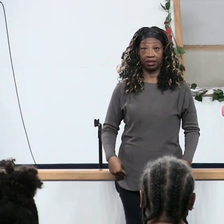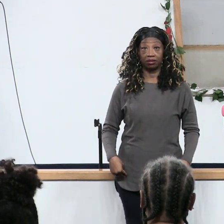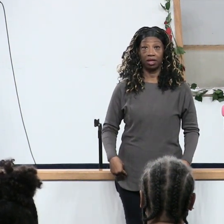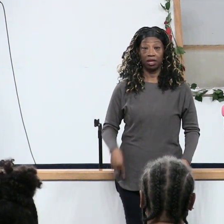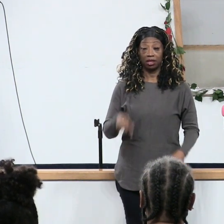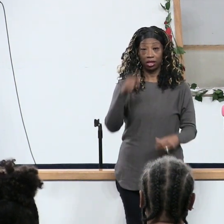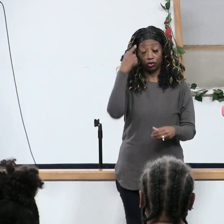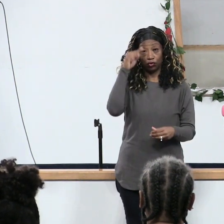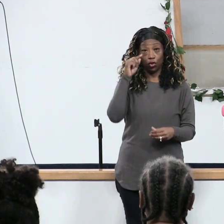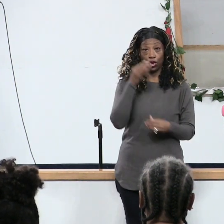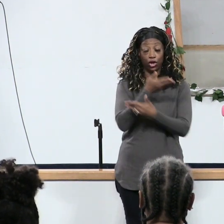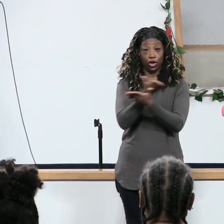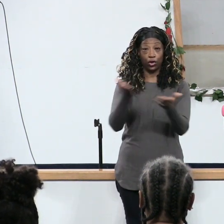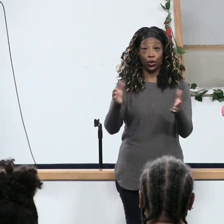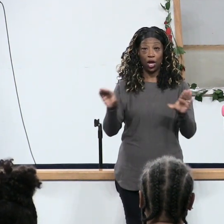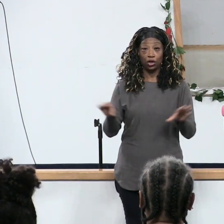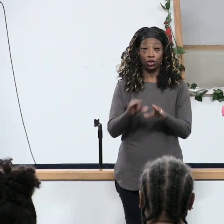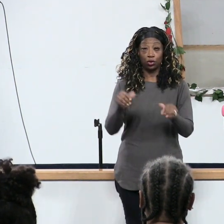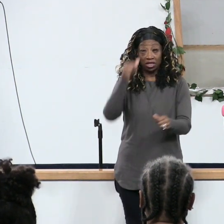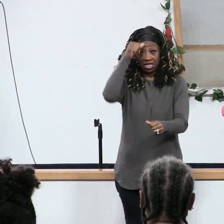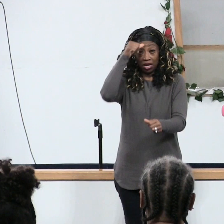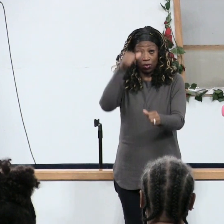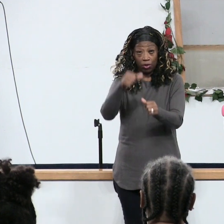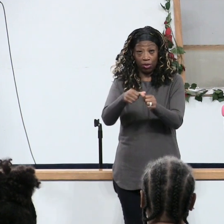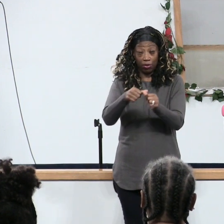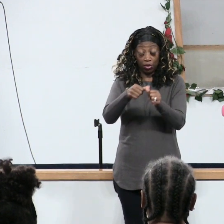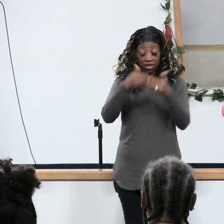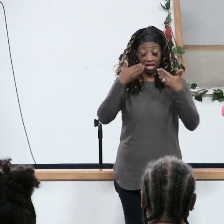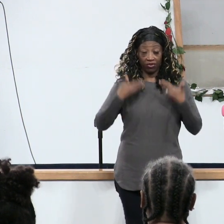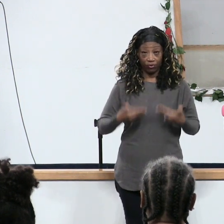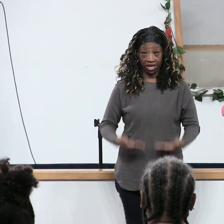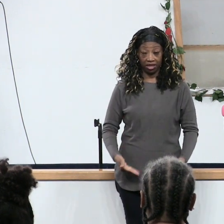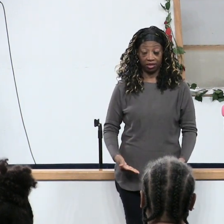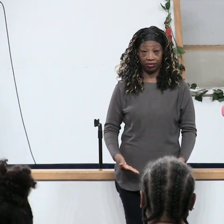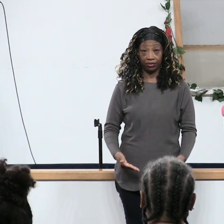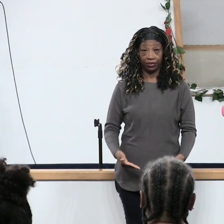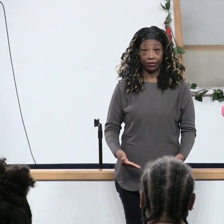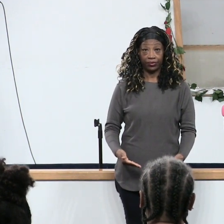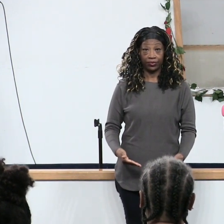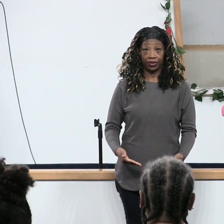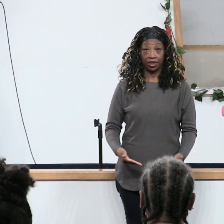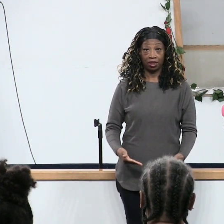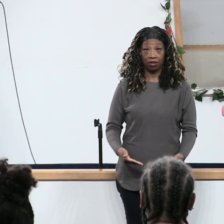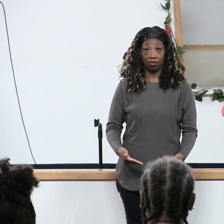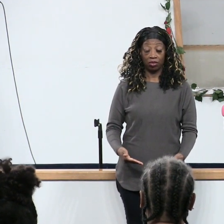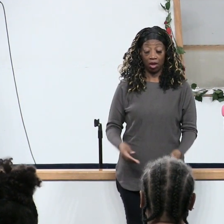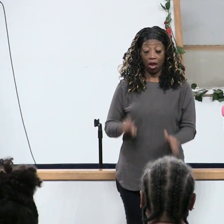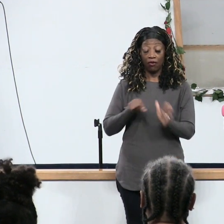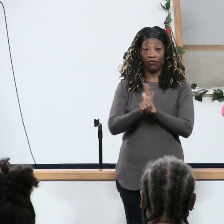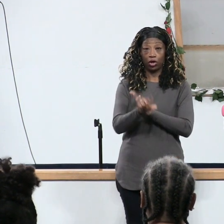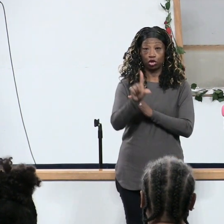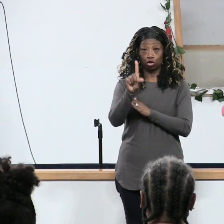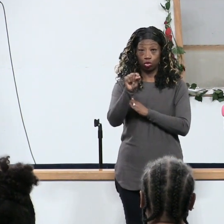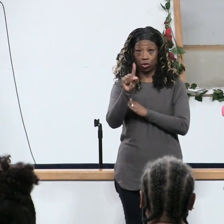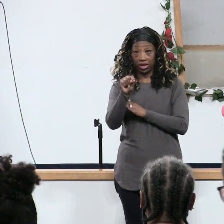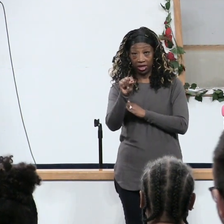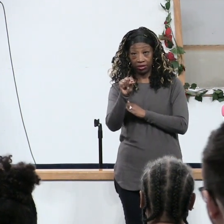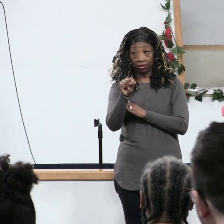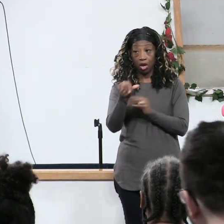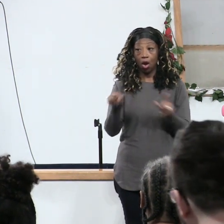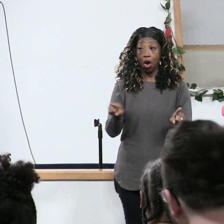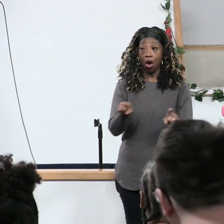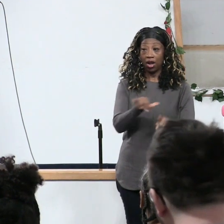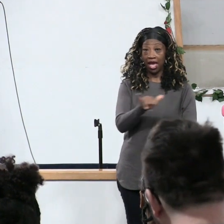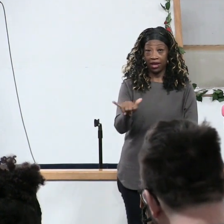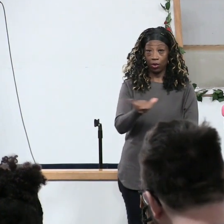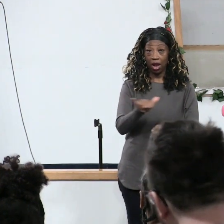you. Do this in remembrance of me. Verse 20, likewise,